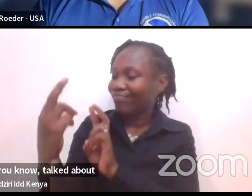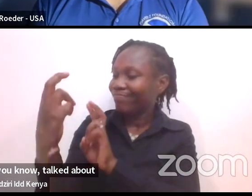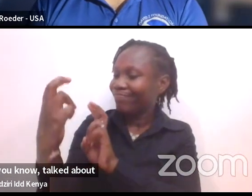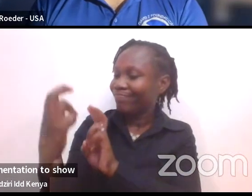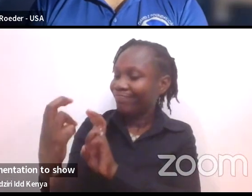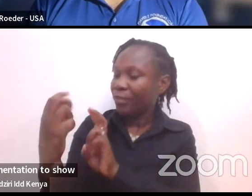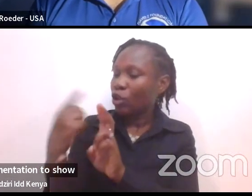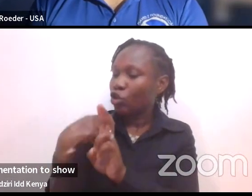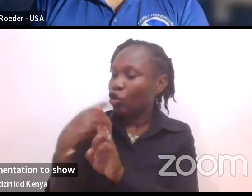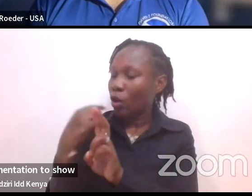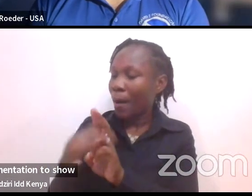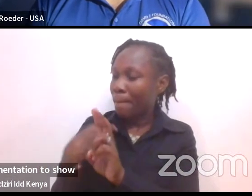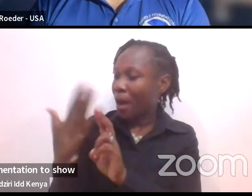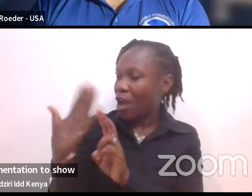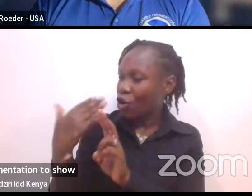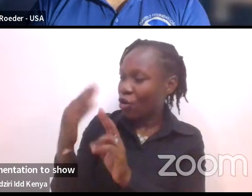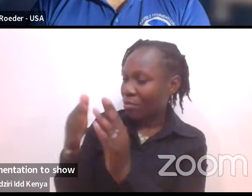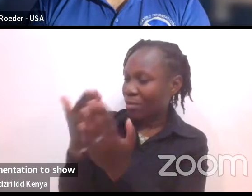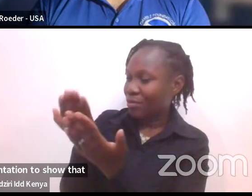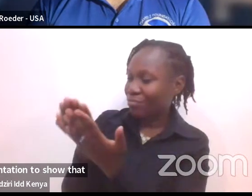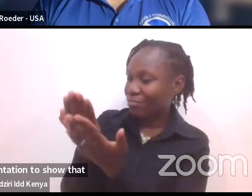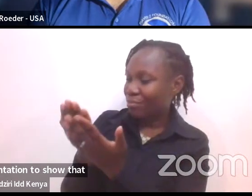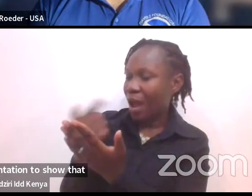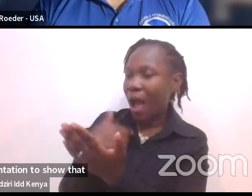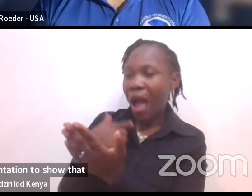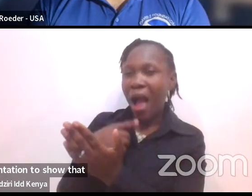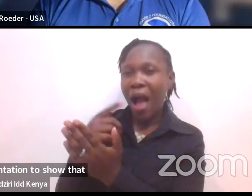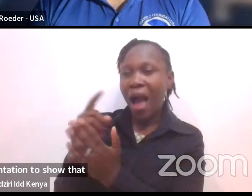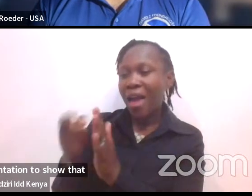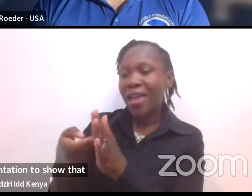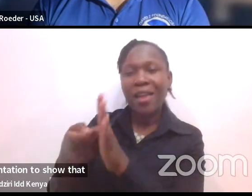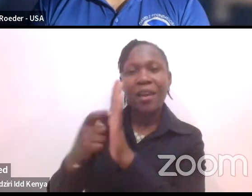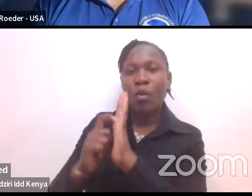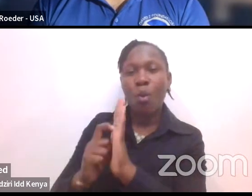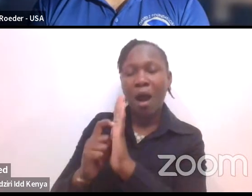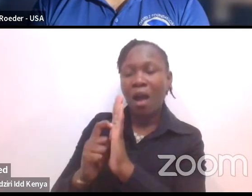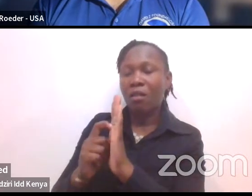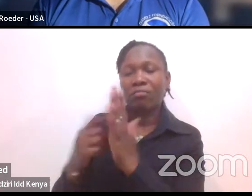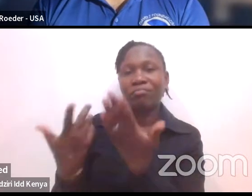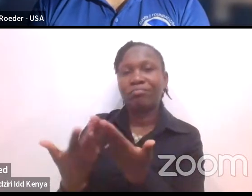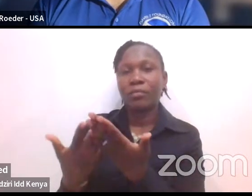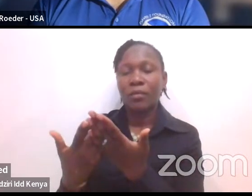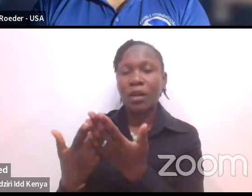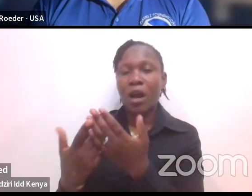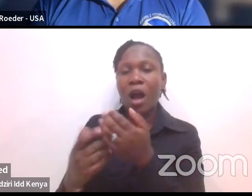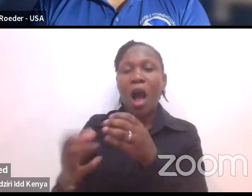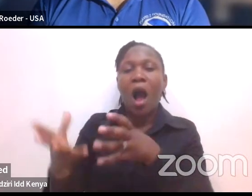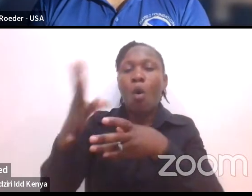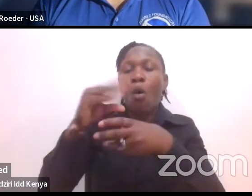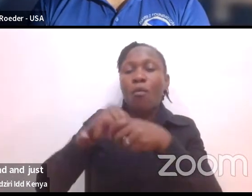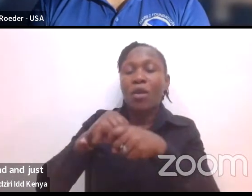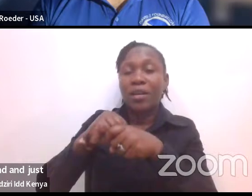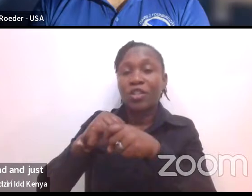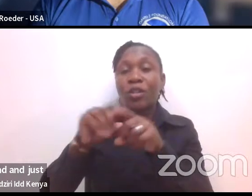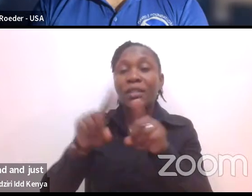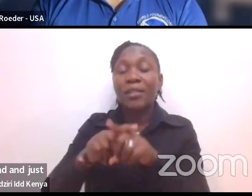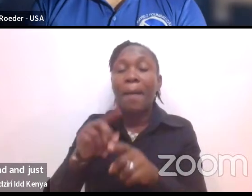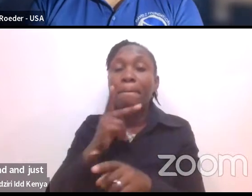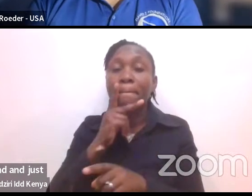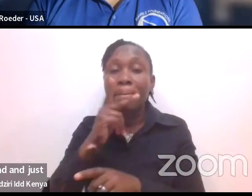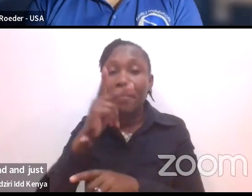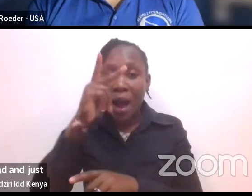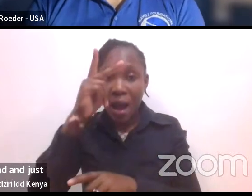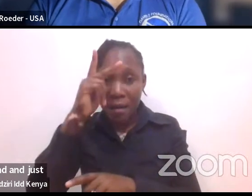that they needed accommodations, and just parents can also be a part of this,